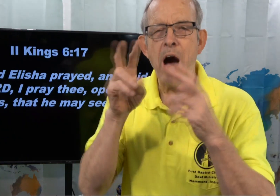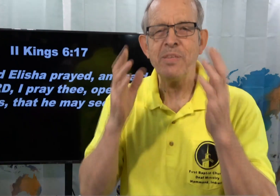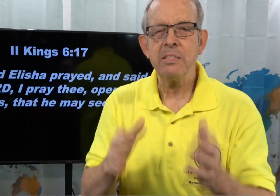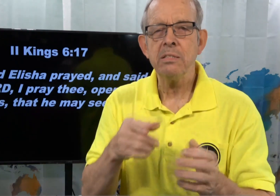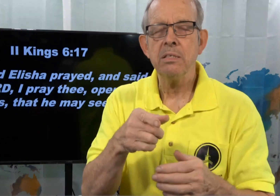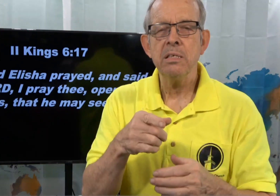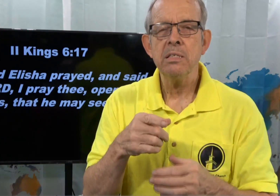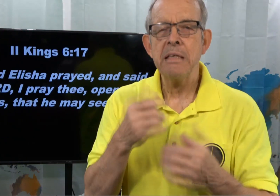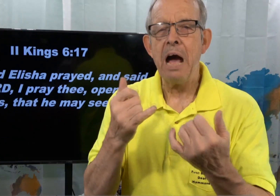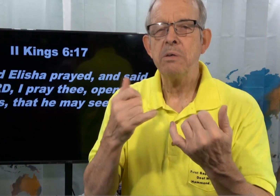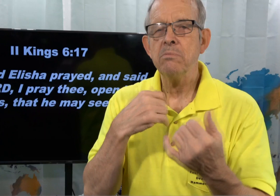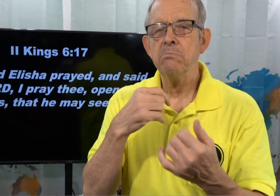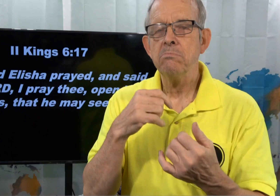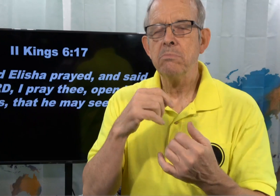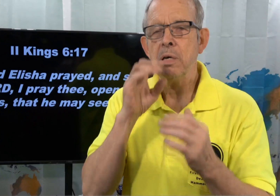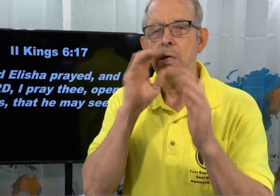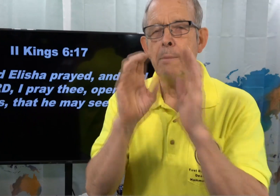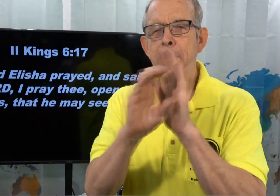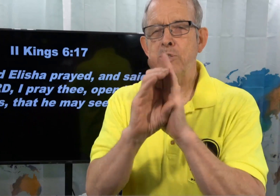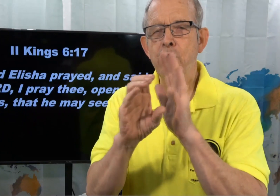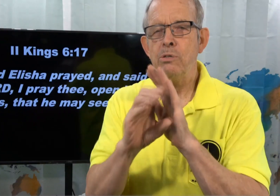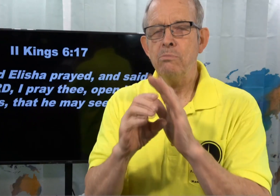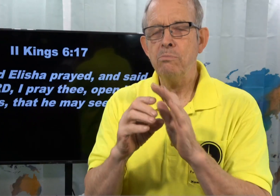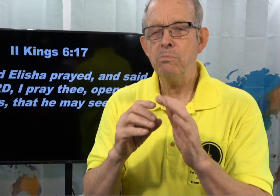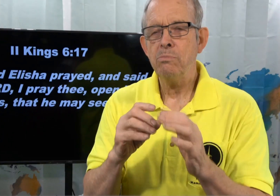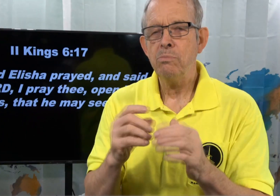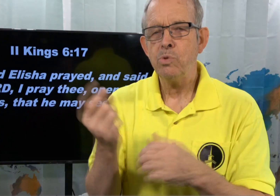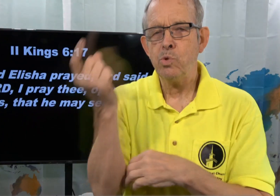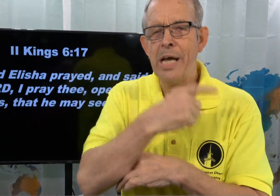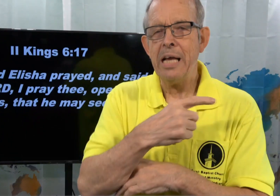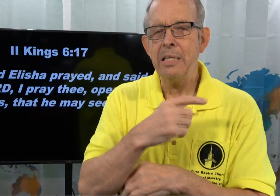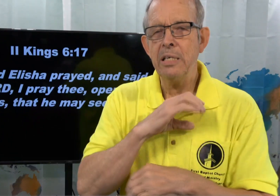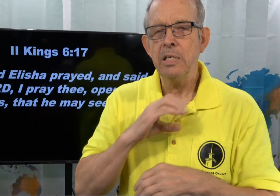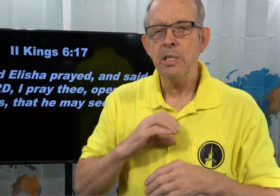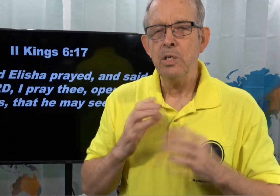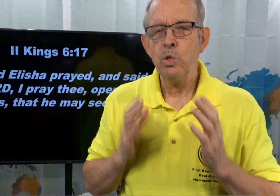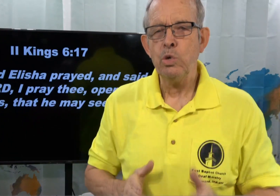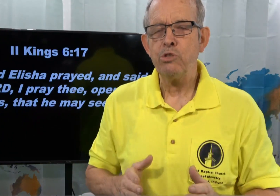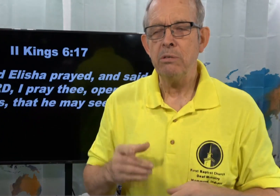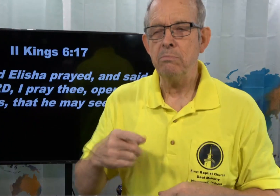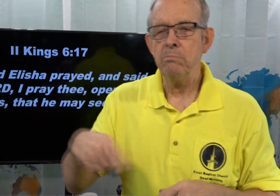prophets, now, picture, today, Christian,